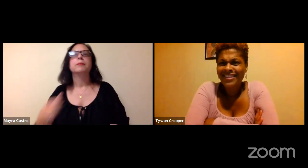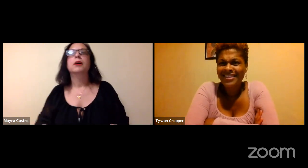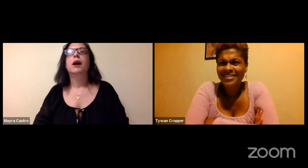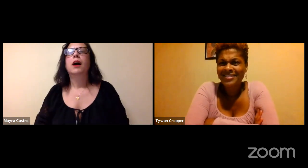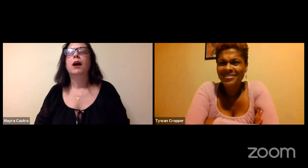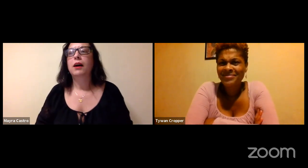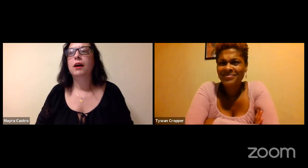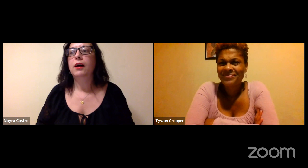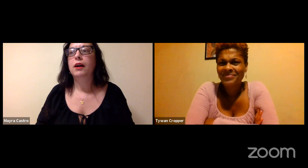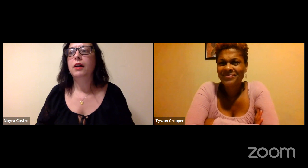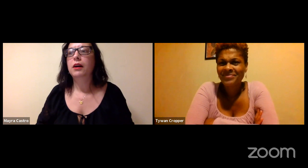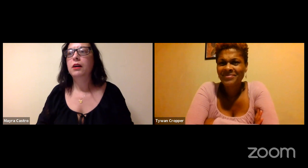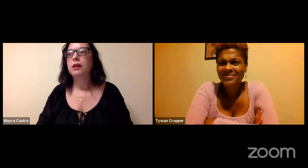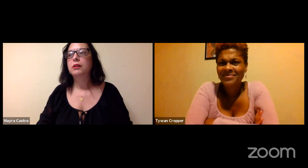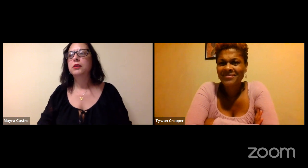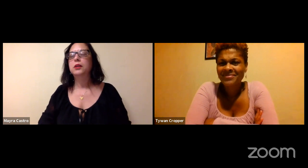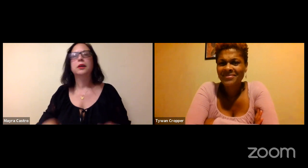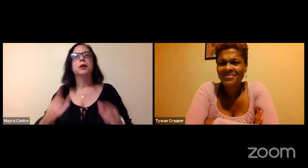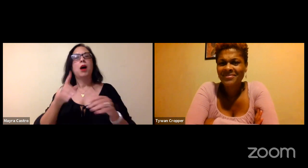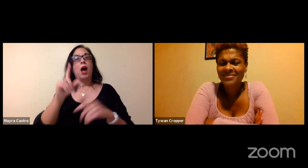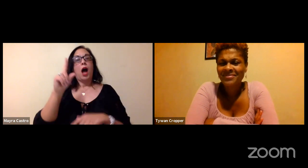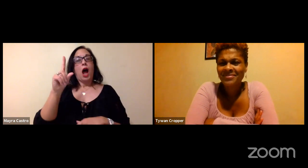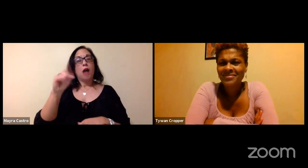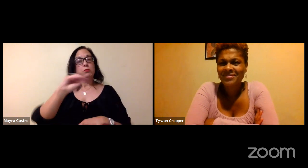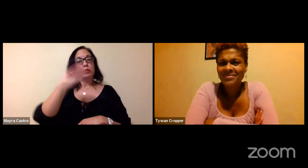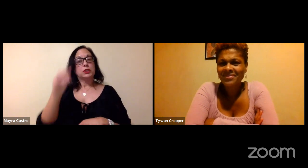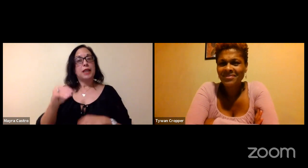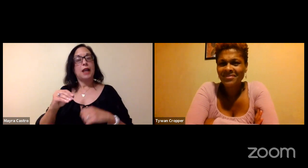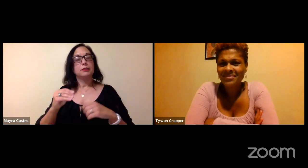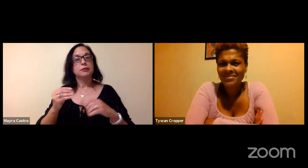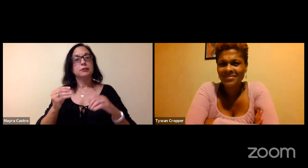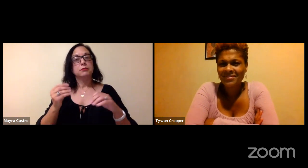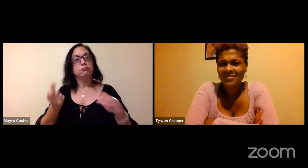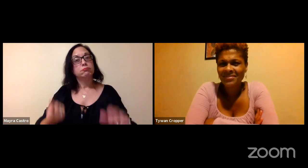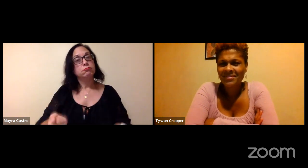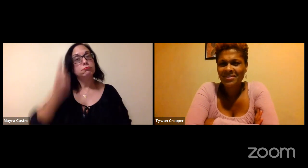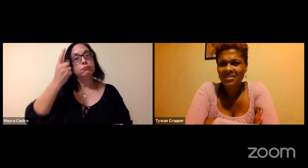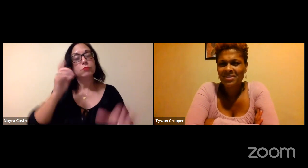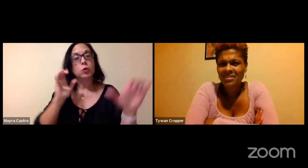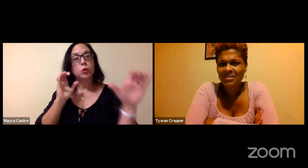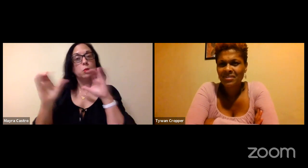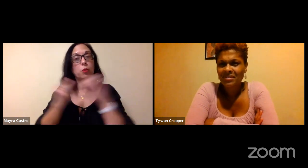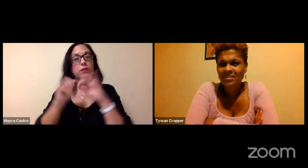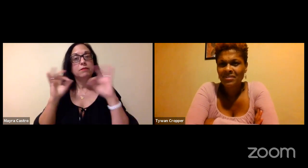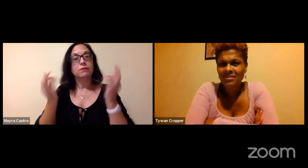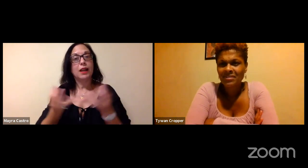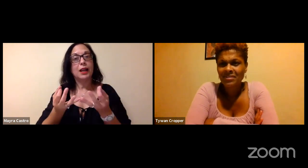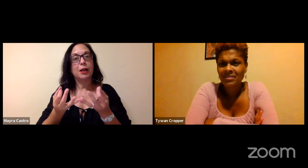constantly crossing the border to be with other family members.